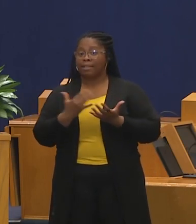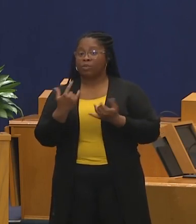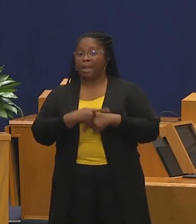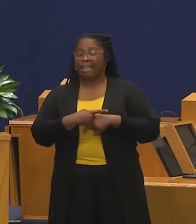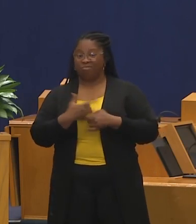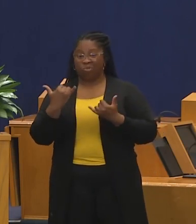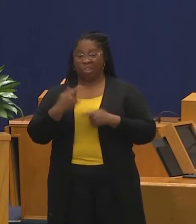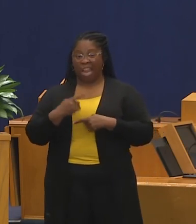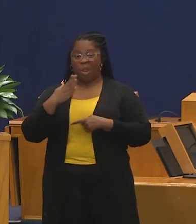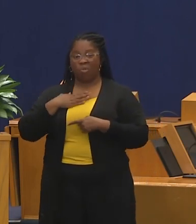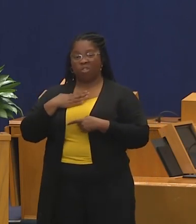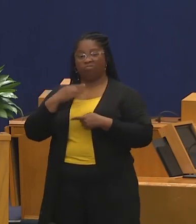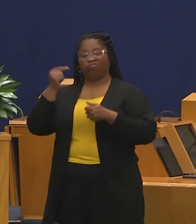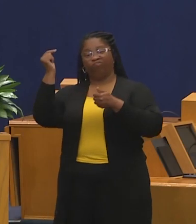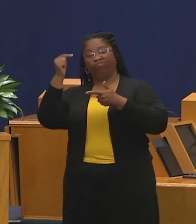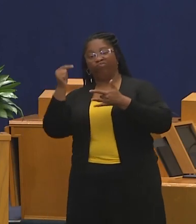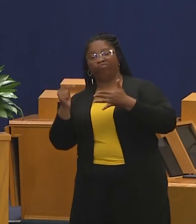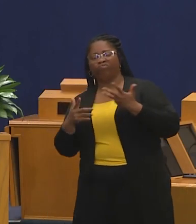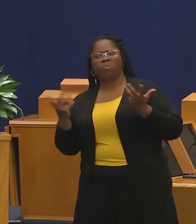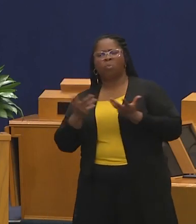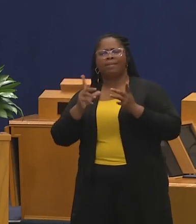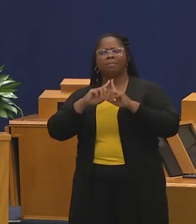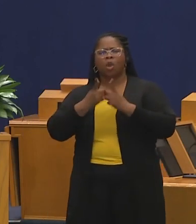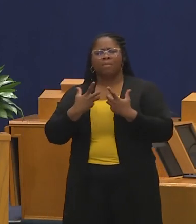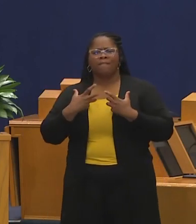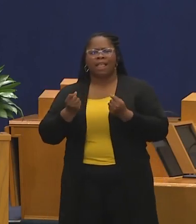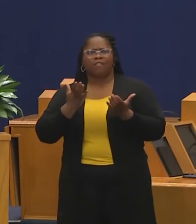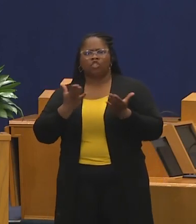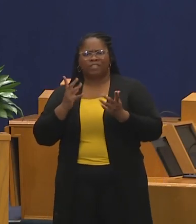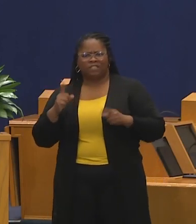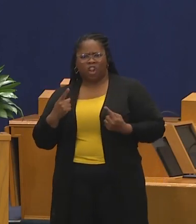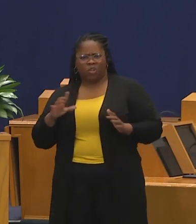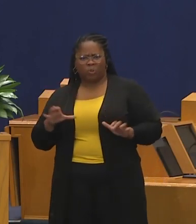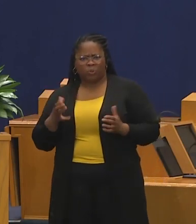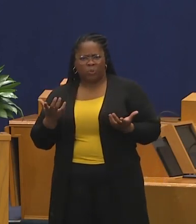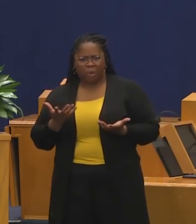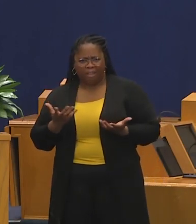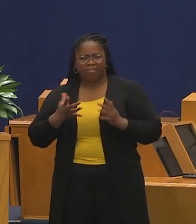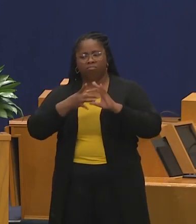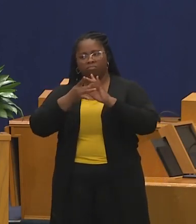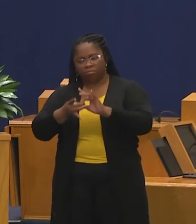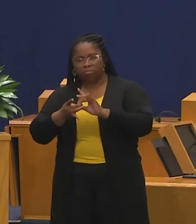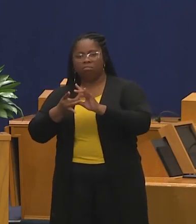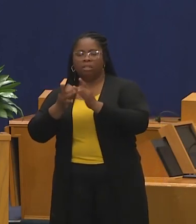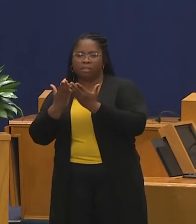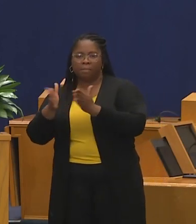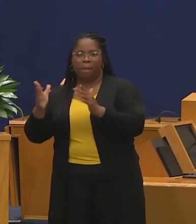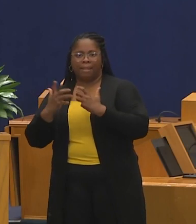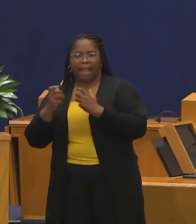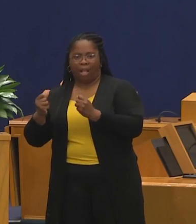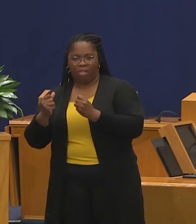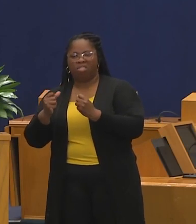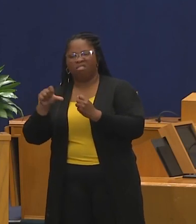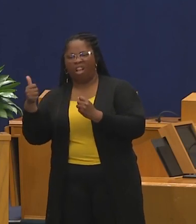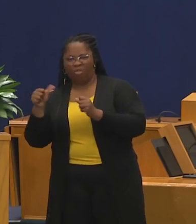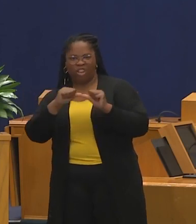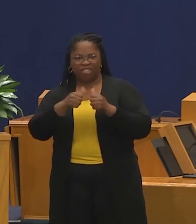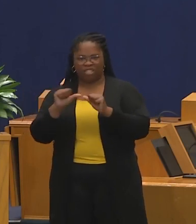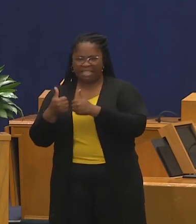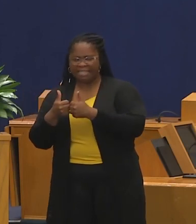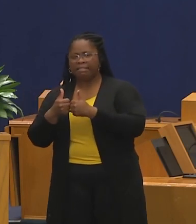little bit about the work that the Department of Health Services has done in partnership with public health and other entities to help project out